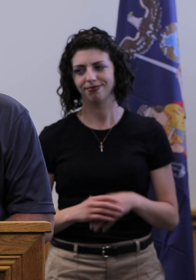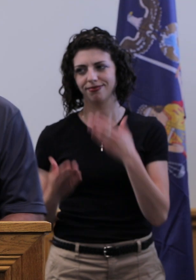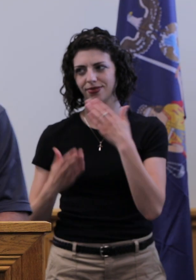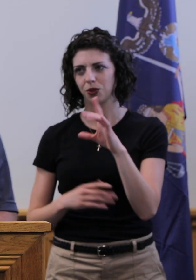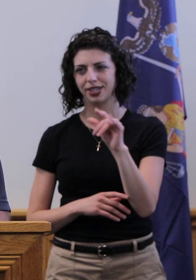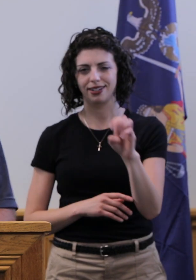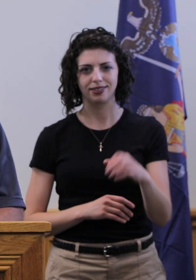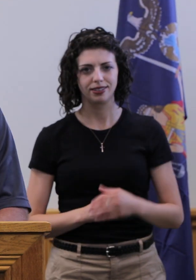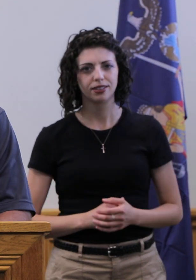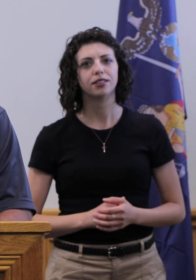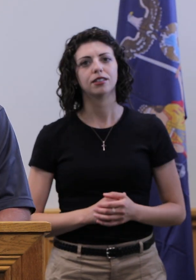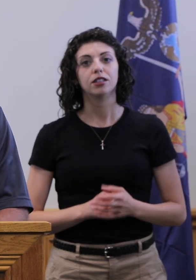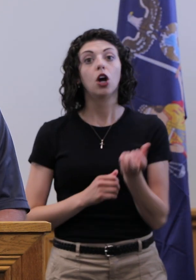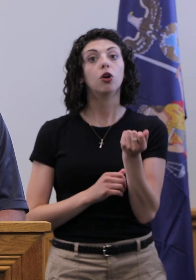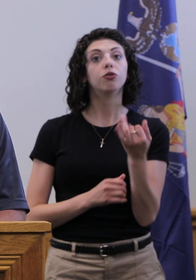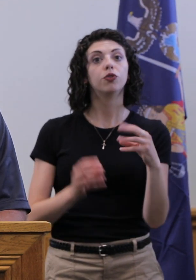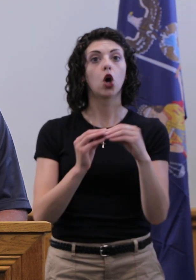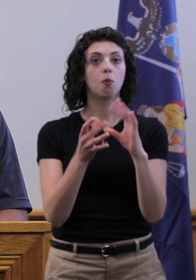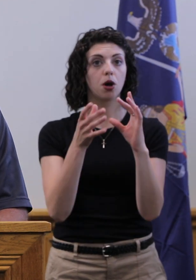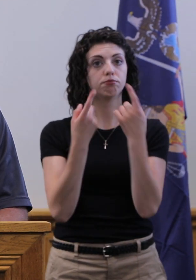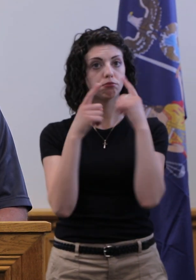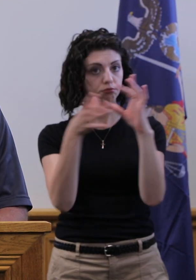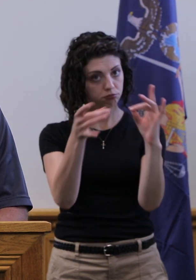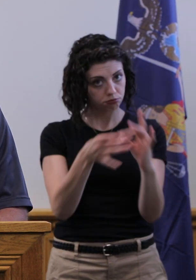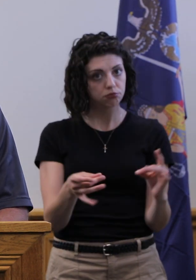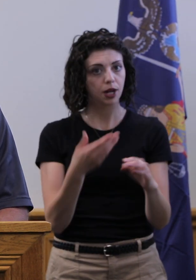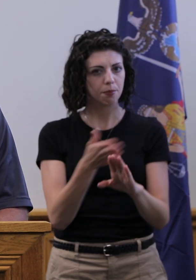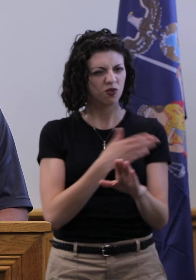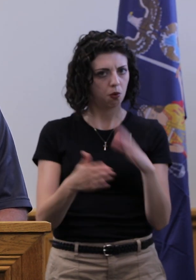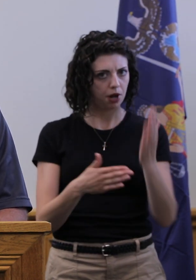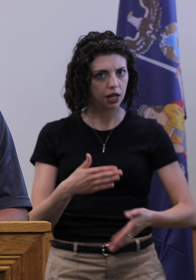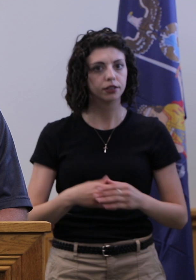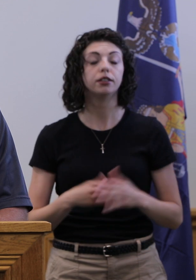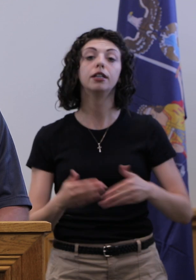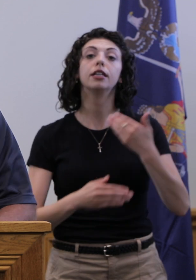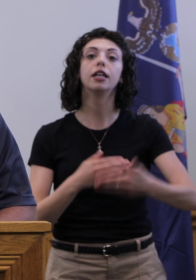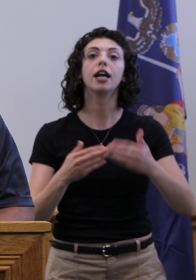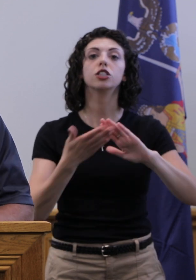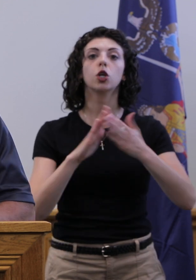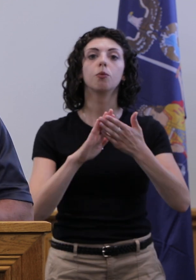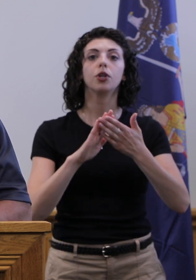Thank you, Diane. I have a few announcements before we close. The next community testing event